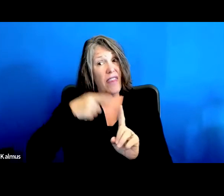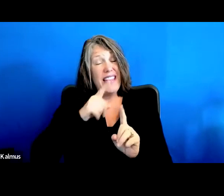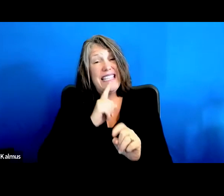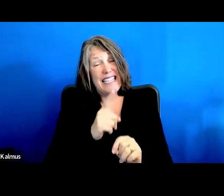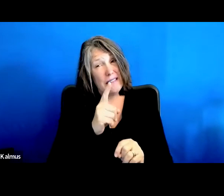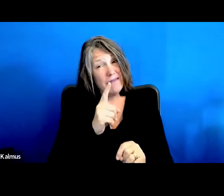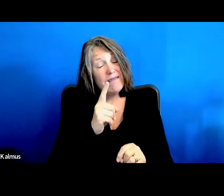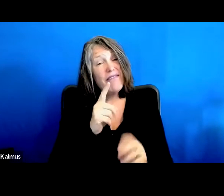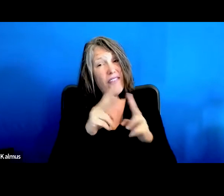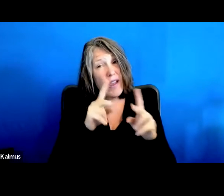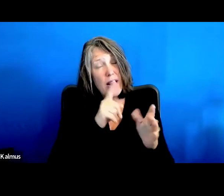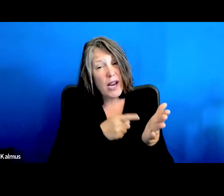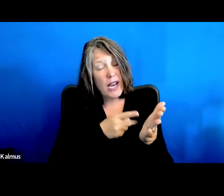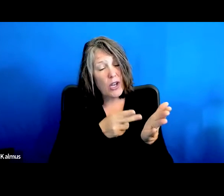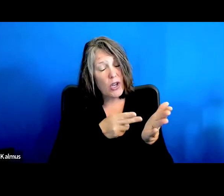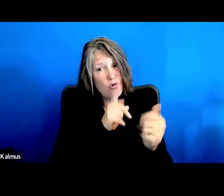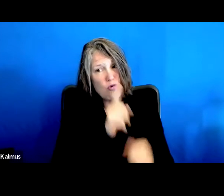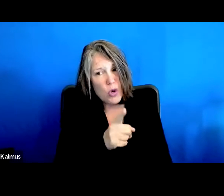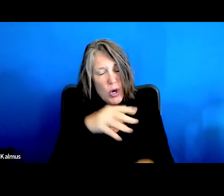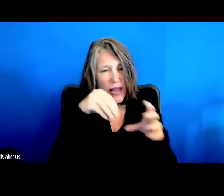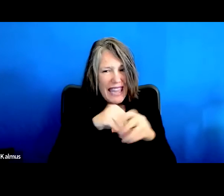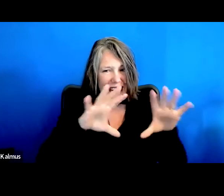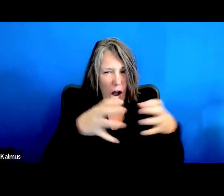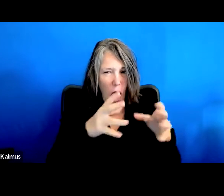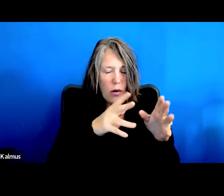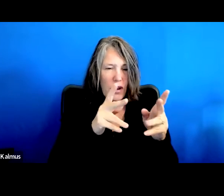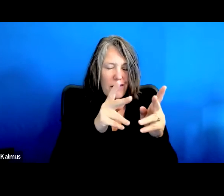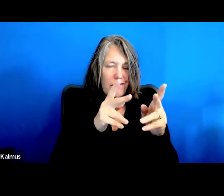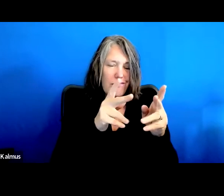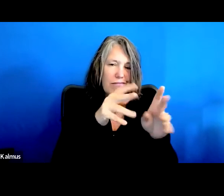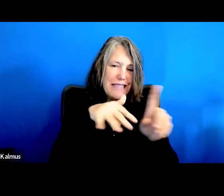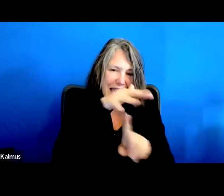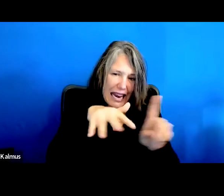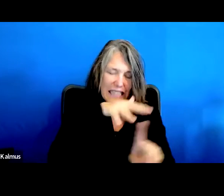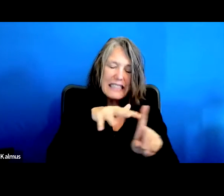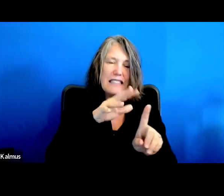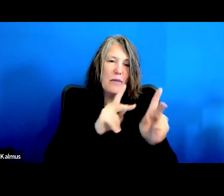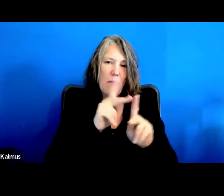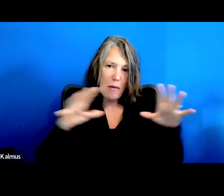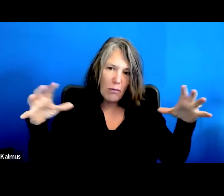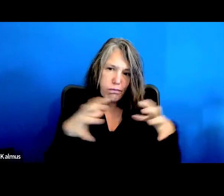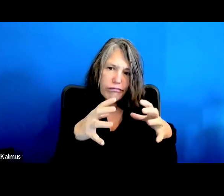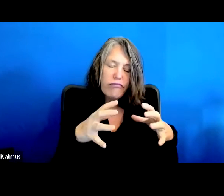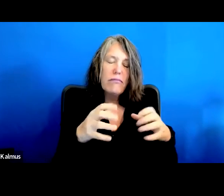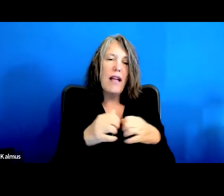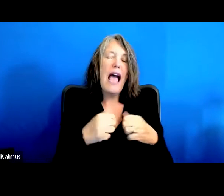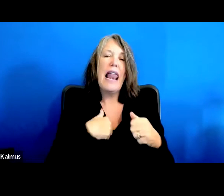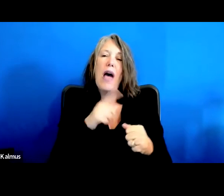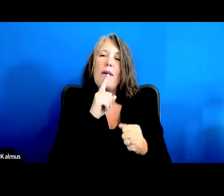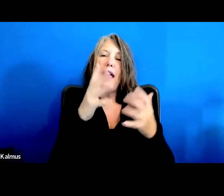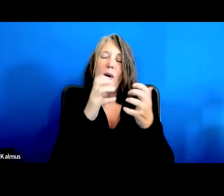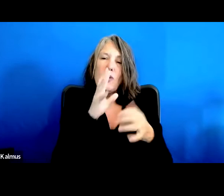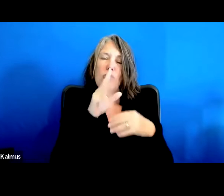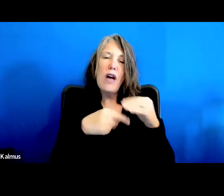true in congregate settings. And I think it's important, I want to take a minute here to really talk about